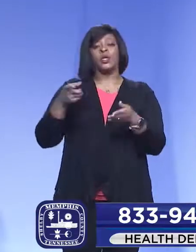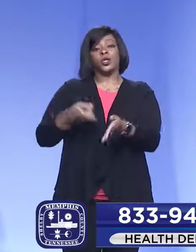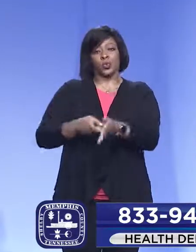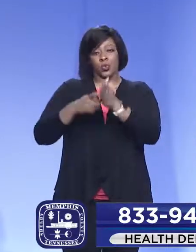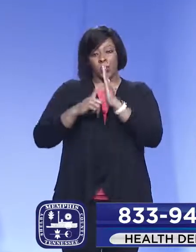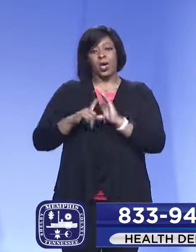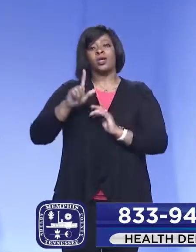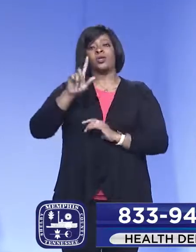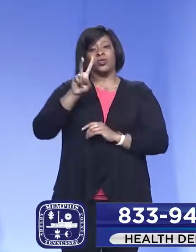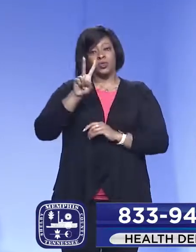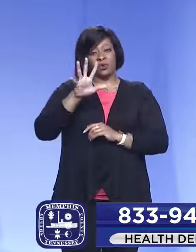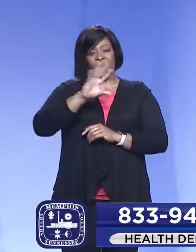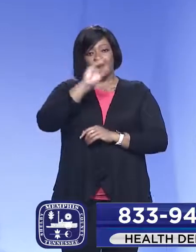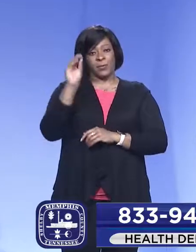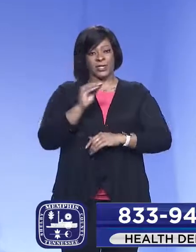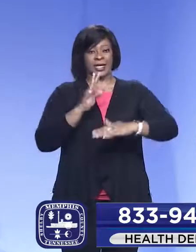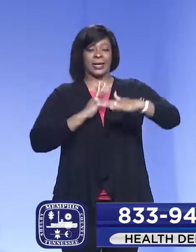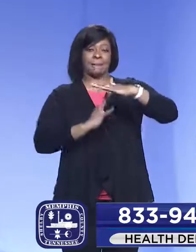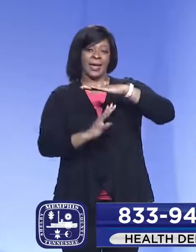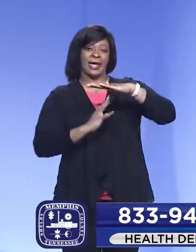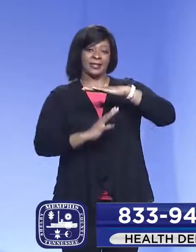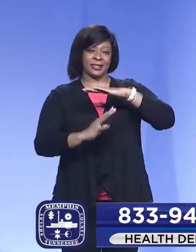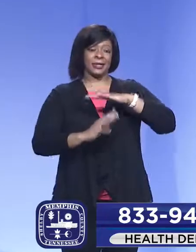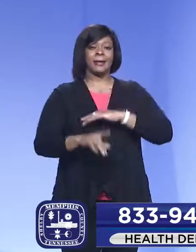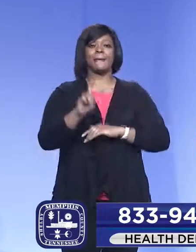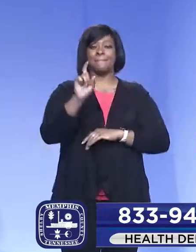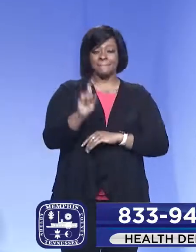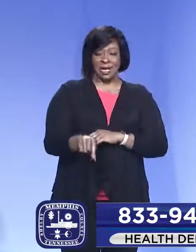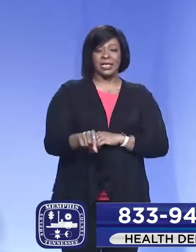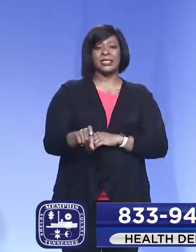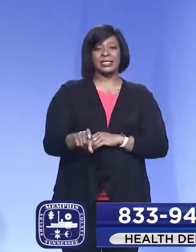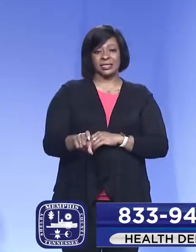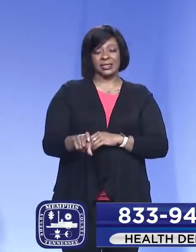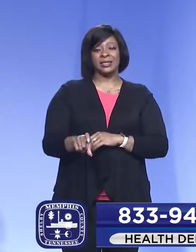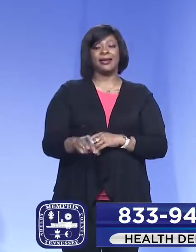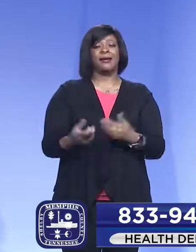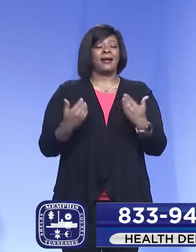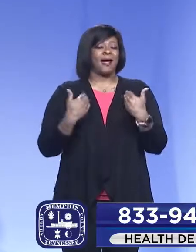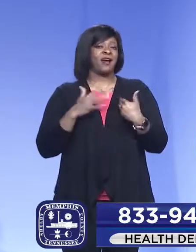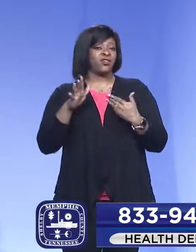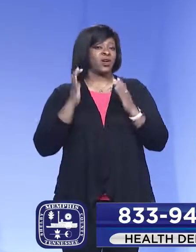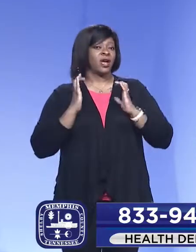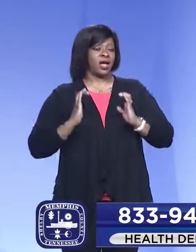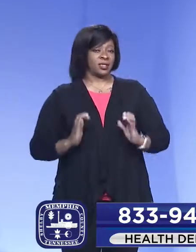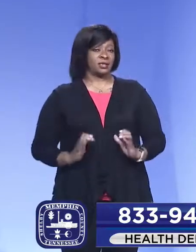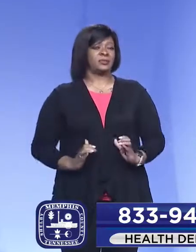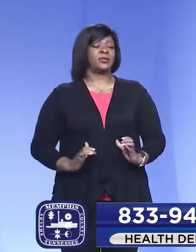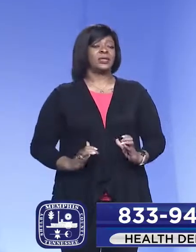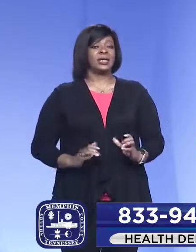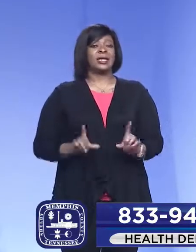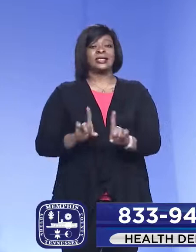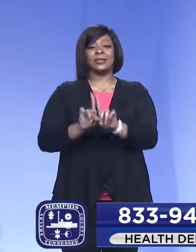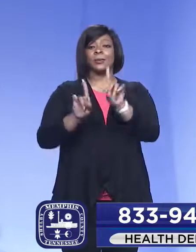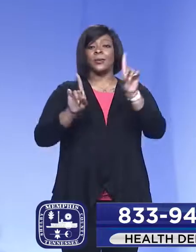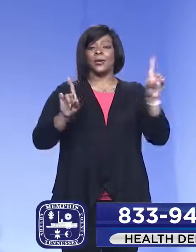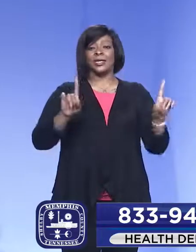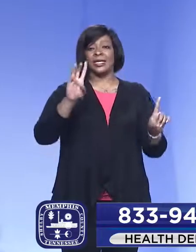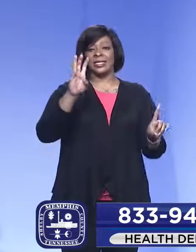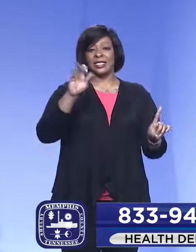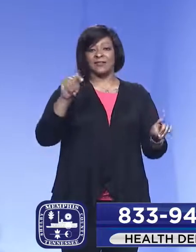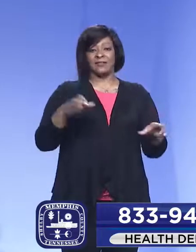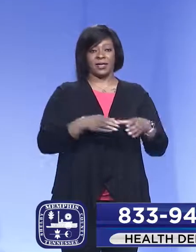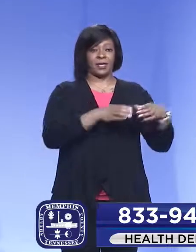at 25% capacity, and you must be have your customers separated 6 feet